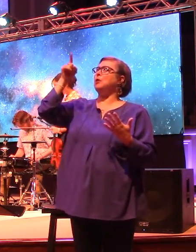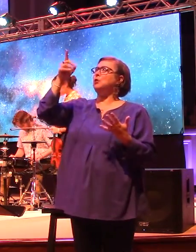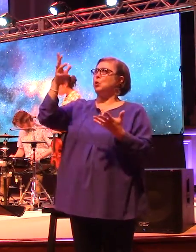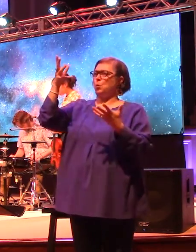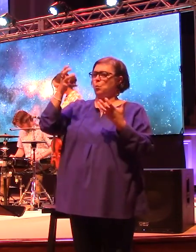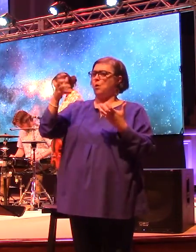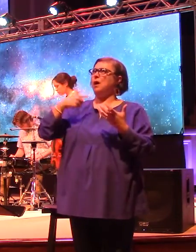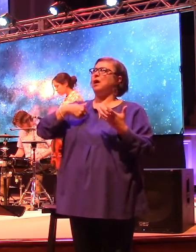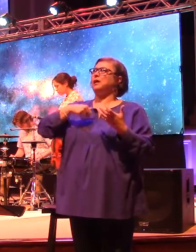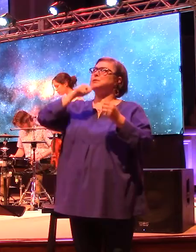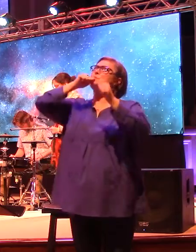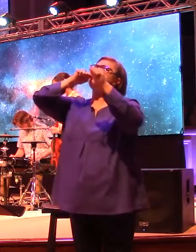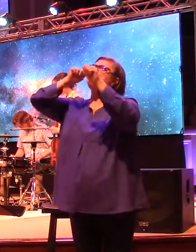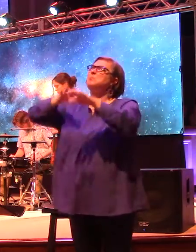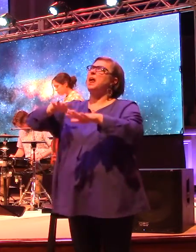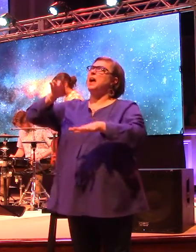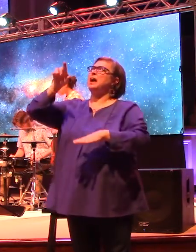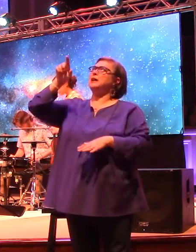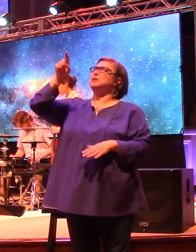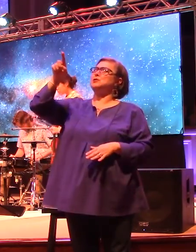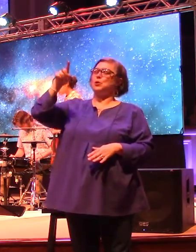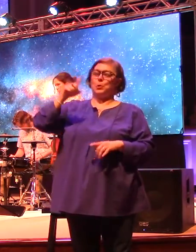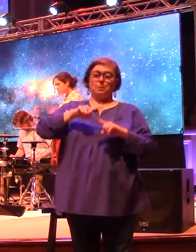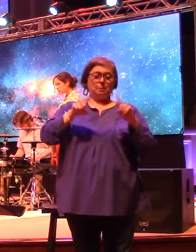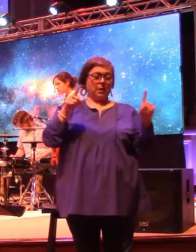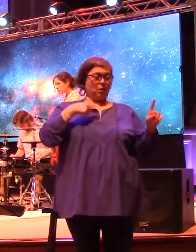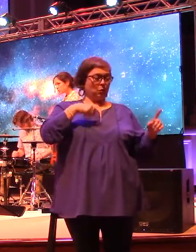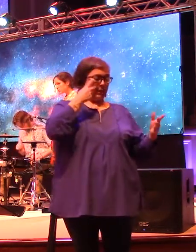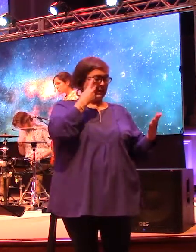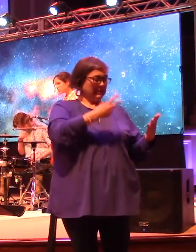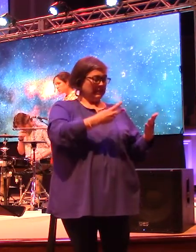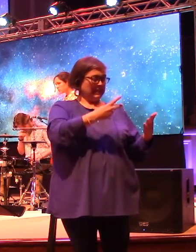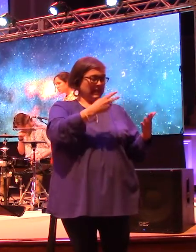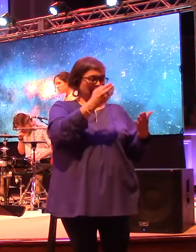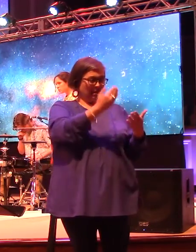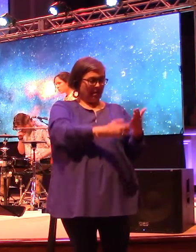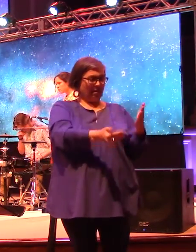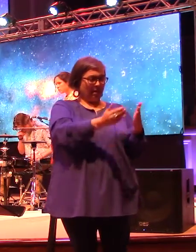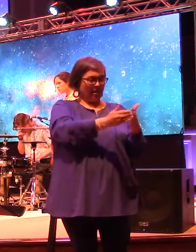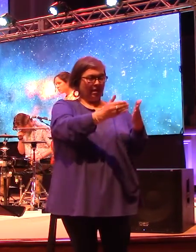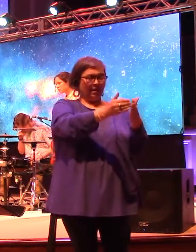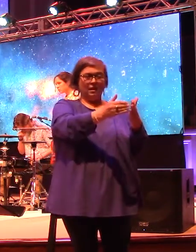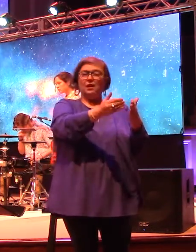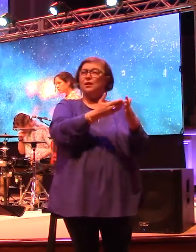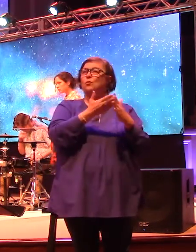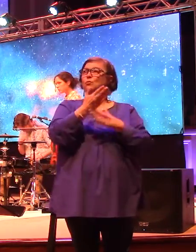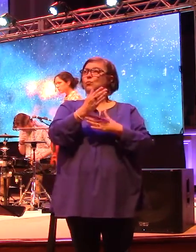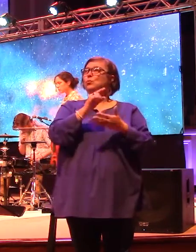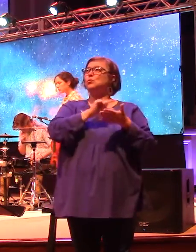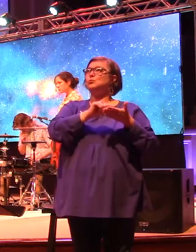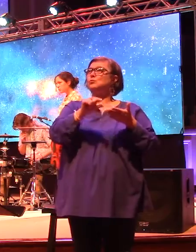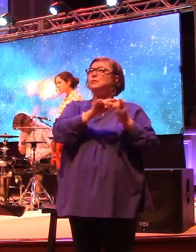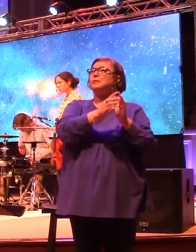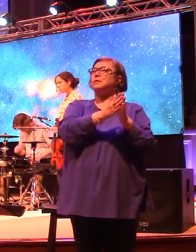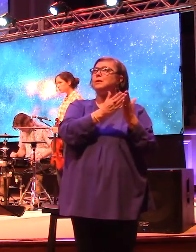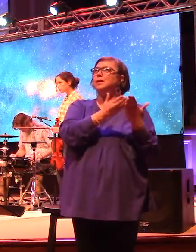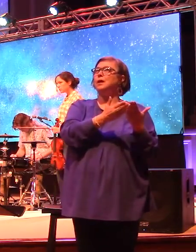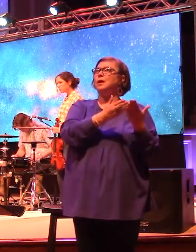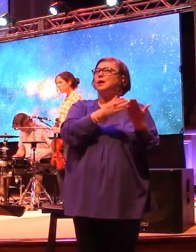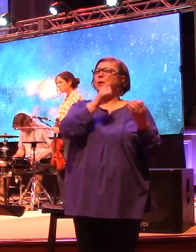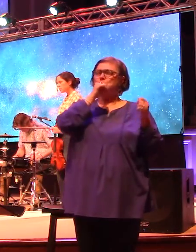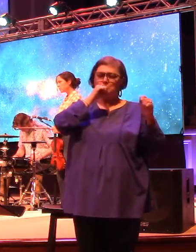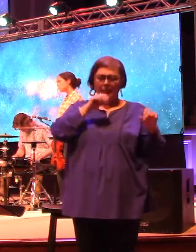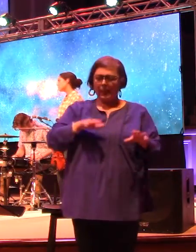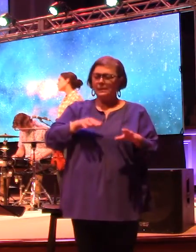to bless you. But we see modeled and patterned over and over in Scripture this blessing